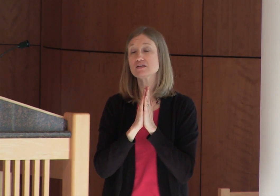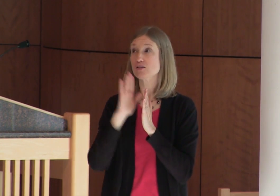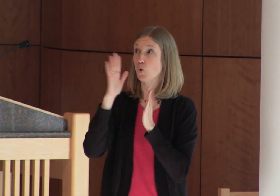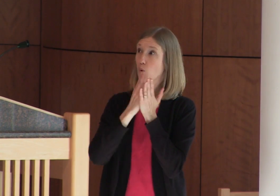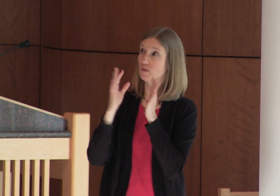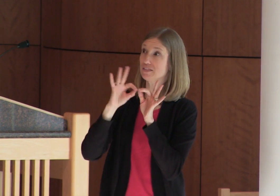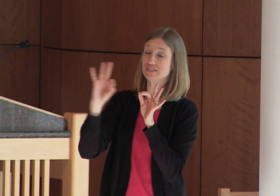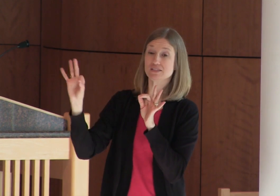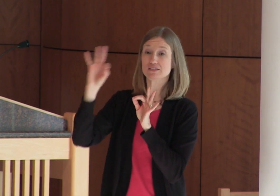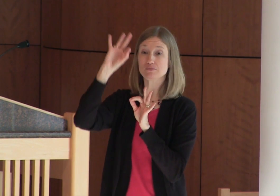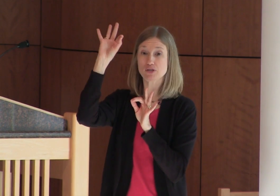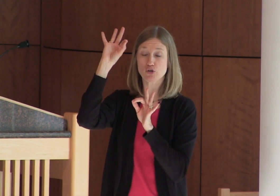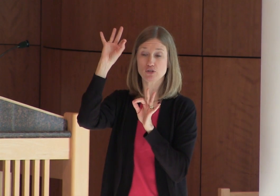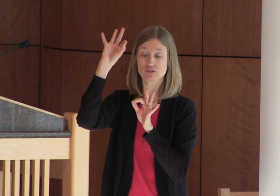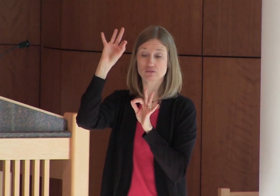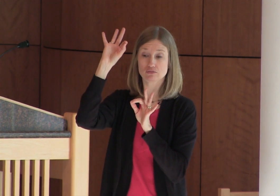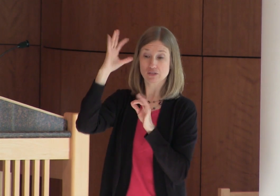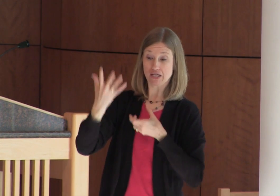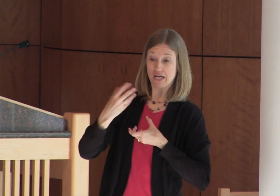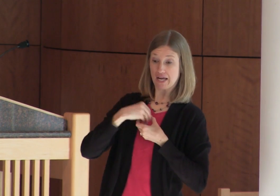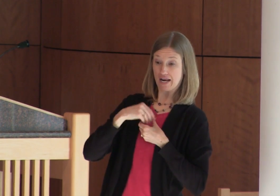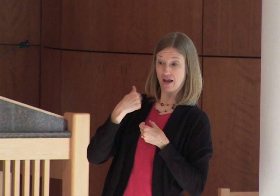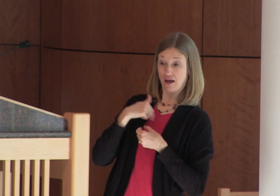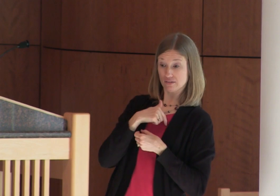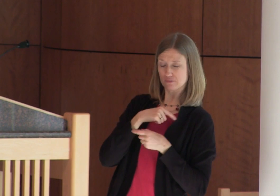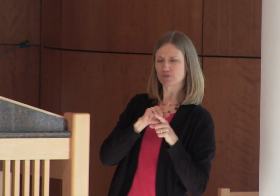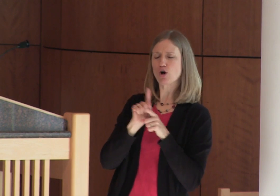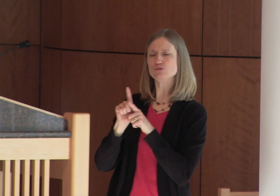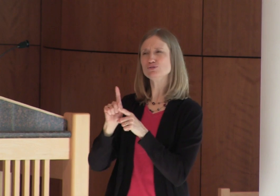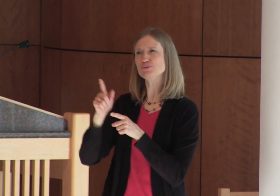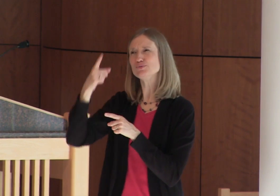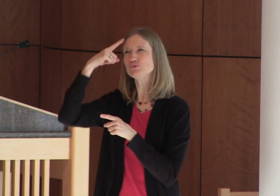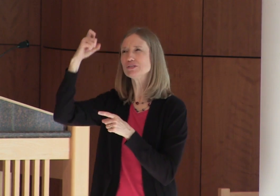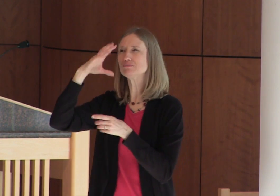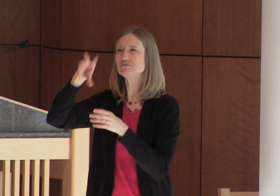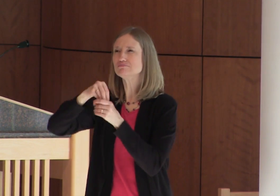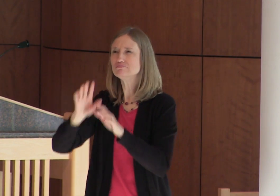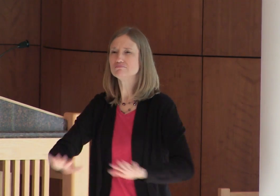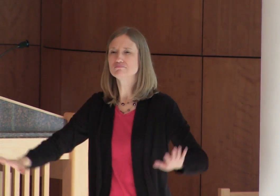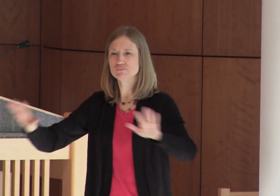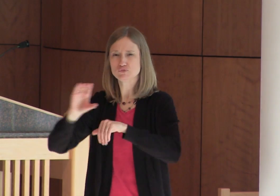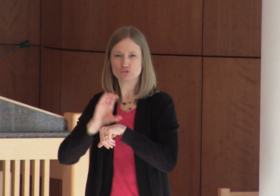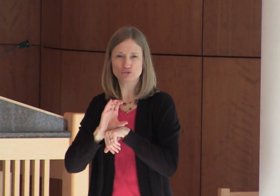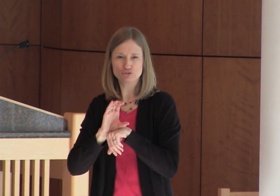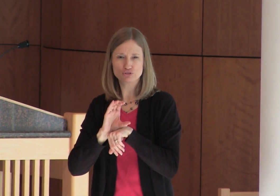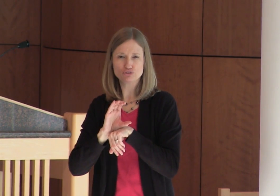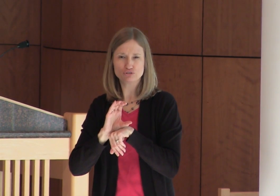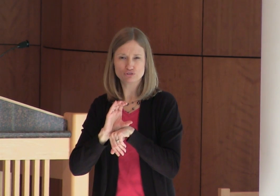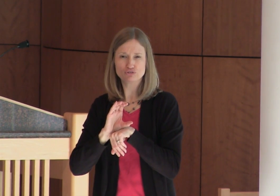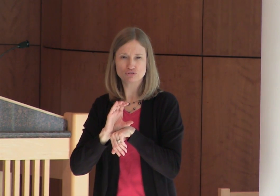our congregation, dreams that for the work that we are being called to do together.